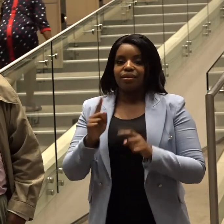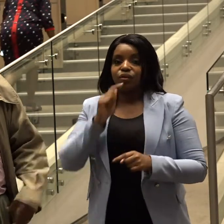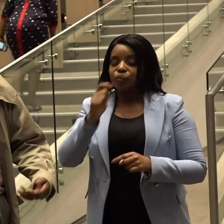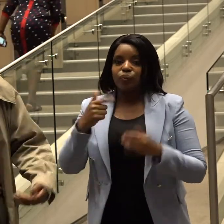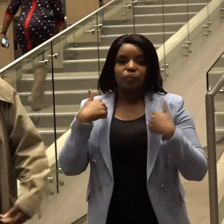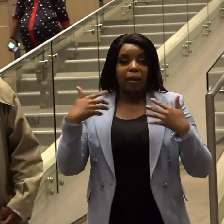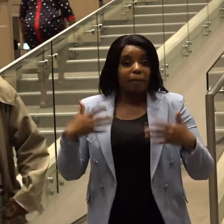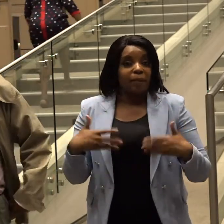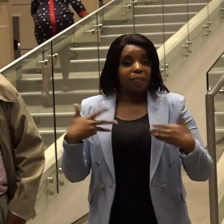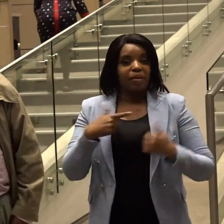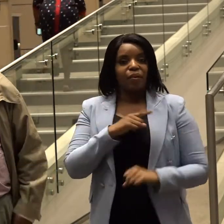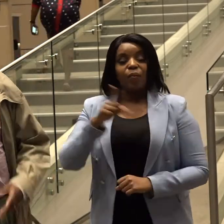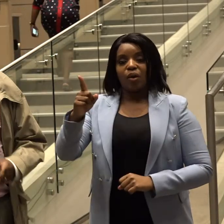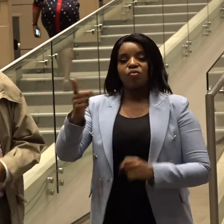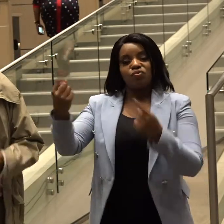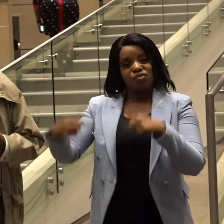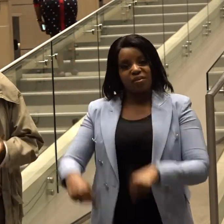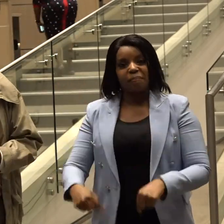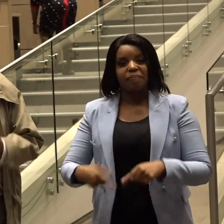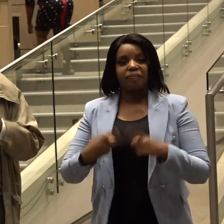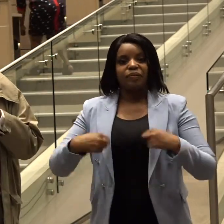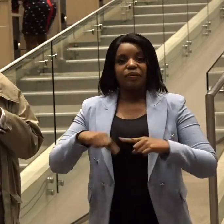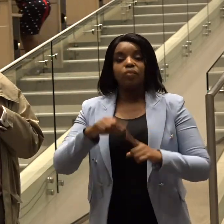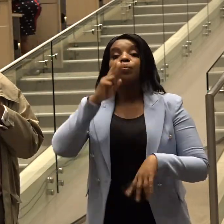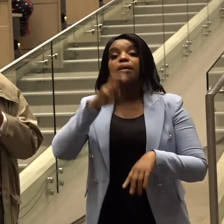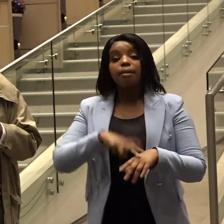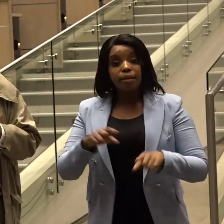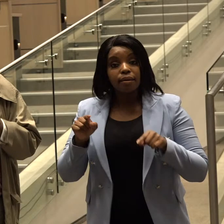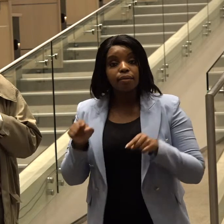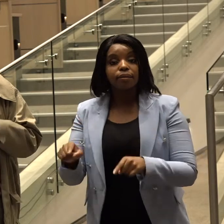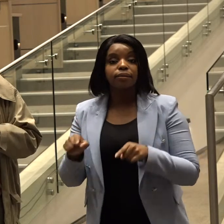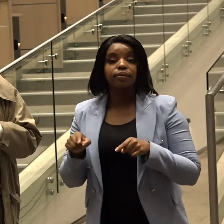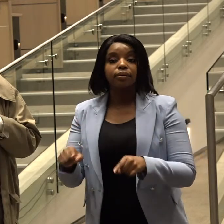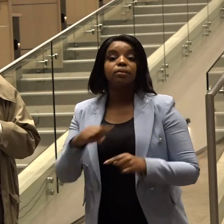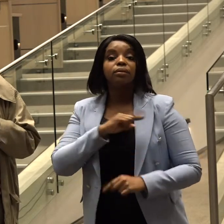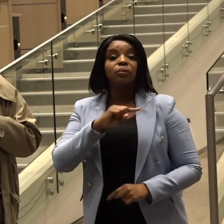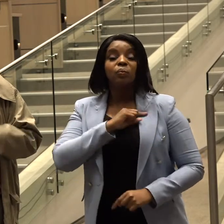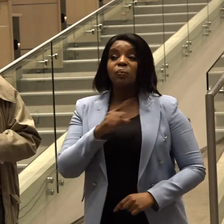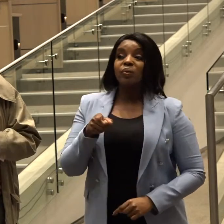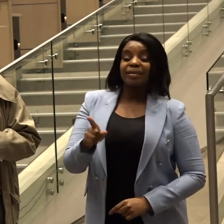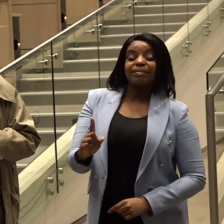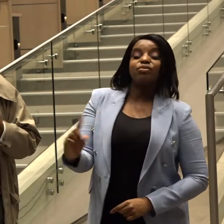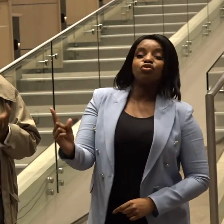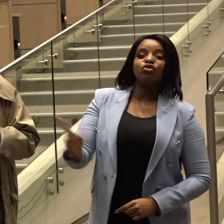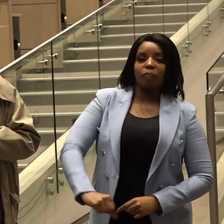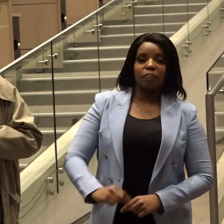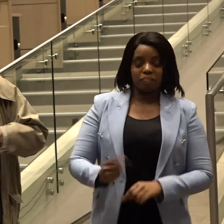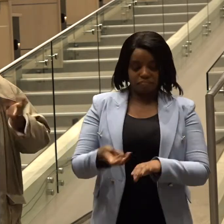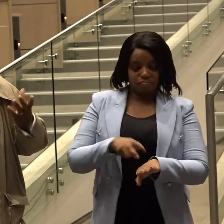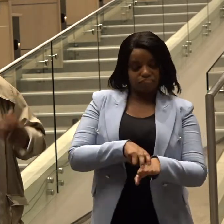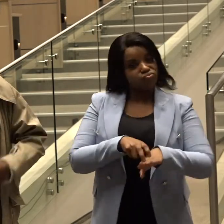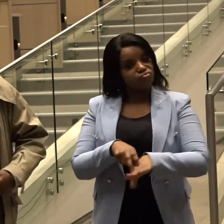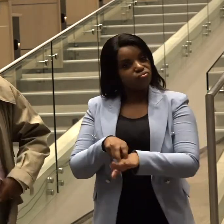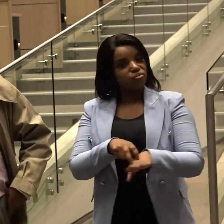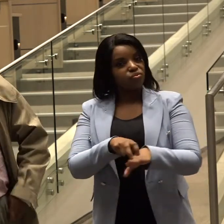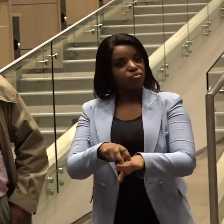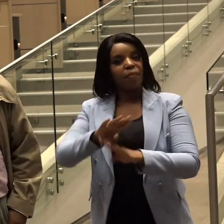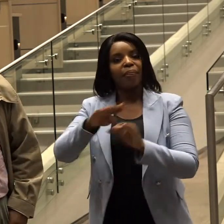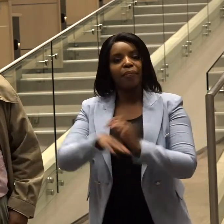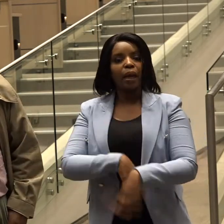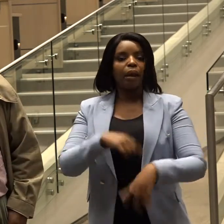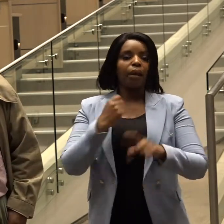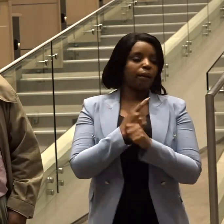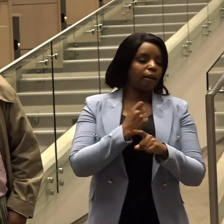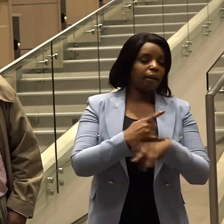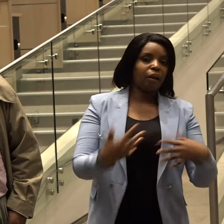to you know to us we need to really is the cheapest motor transport more than any transport he can